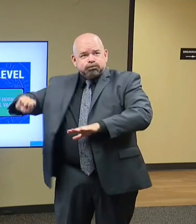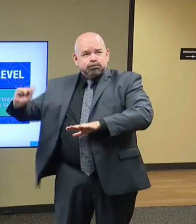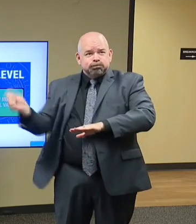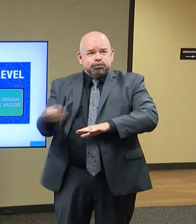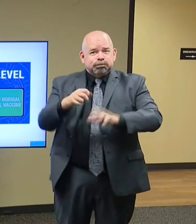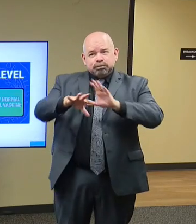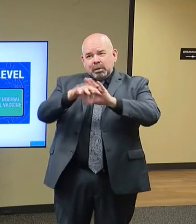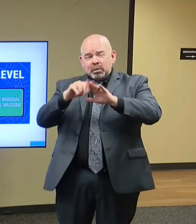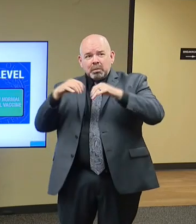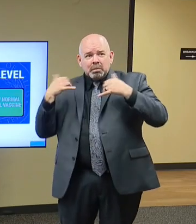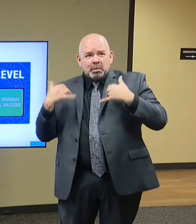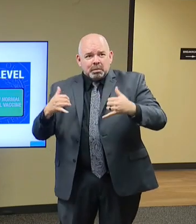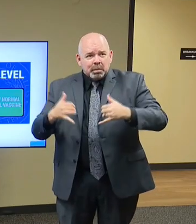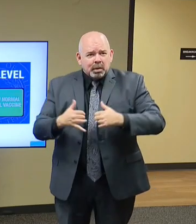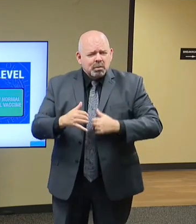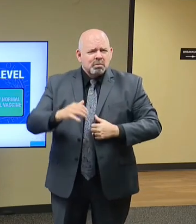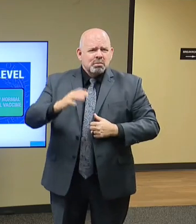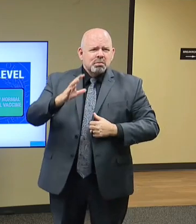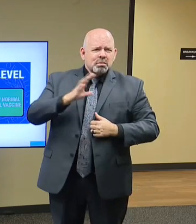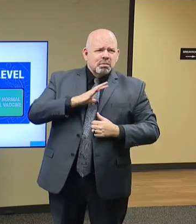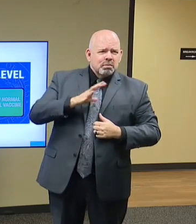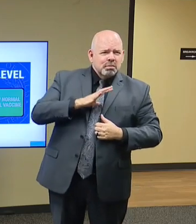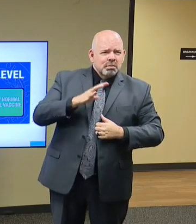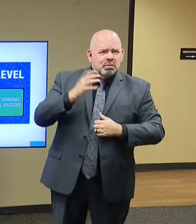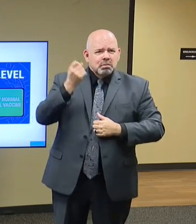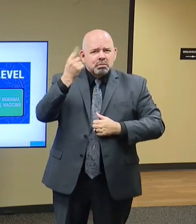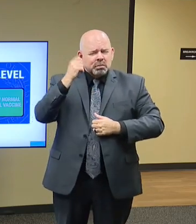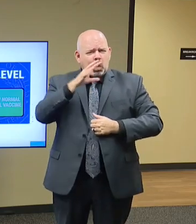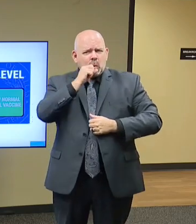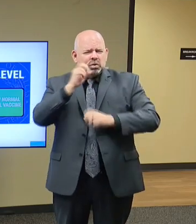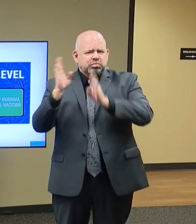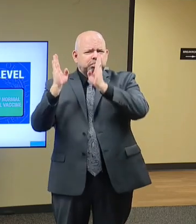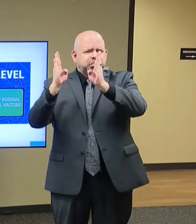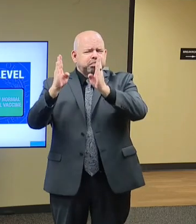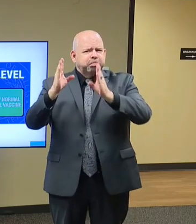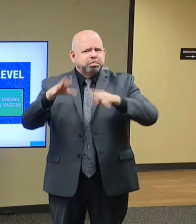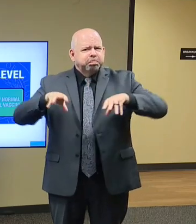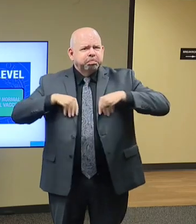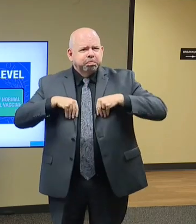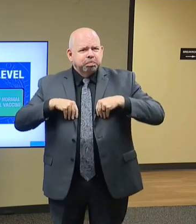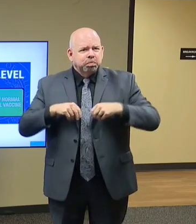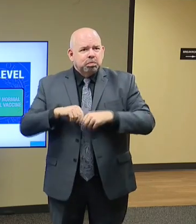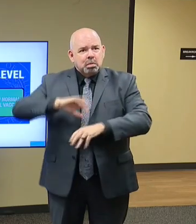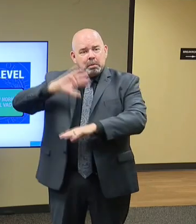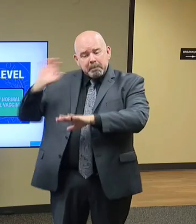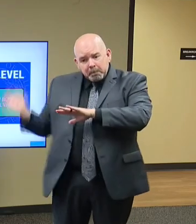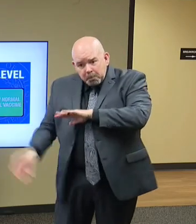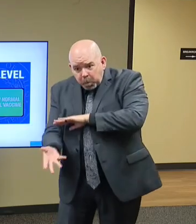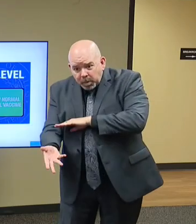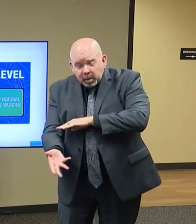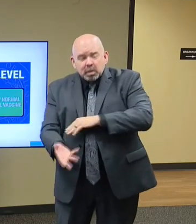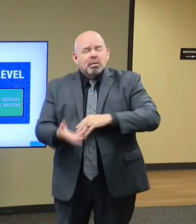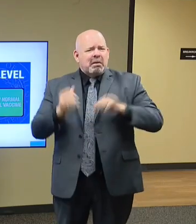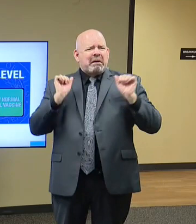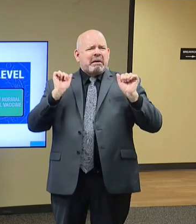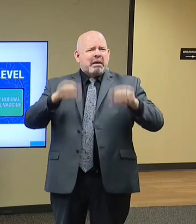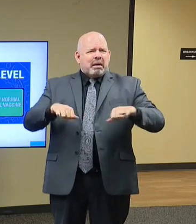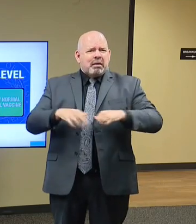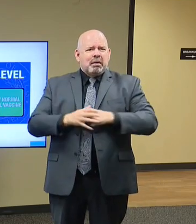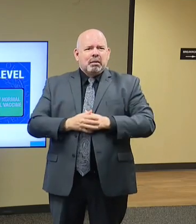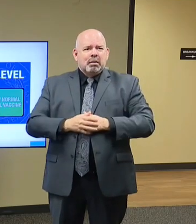are okay under orange. Bowling can be considered with strict physical distancing and